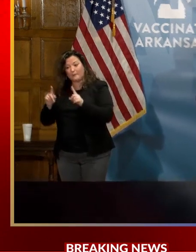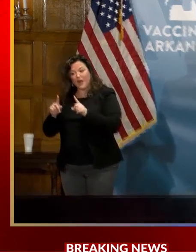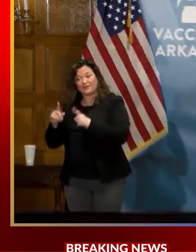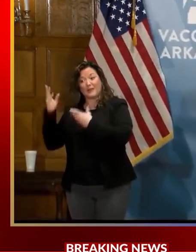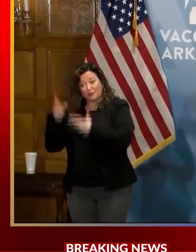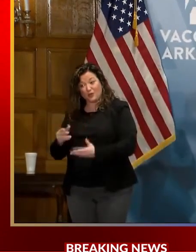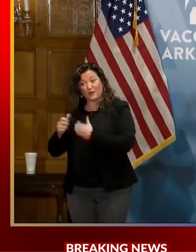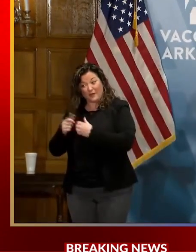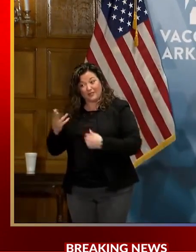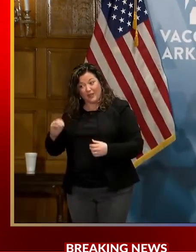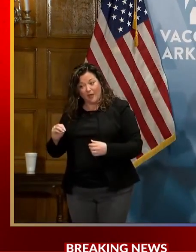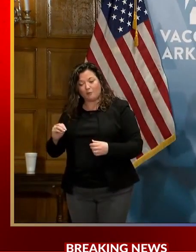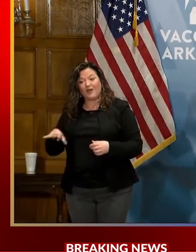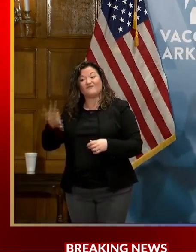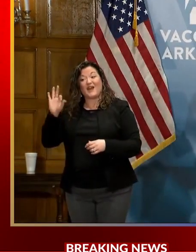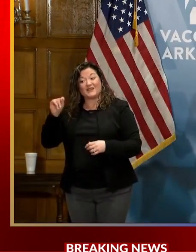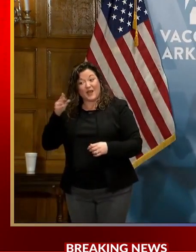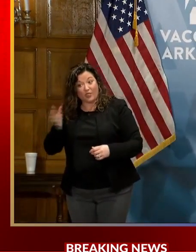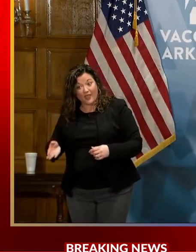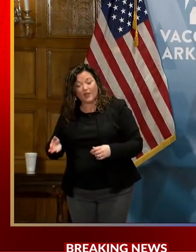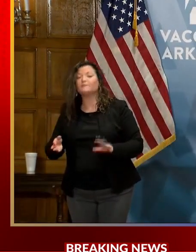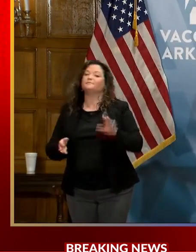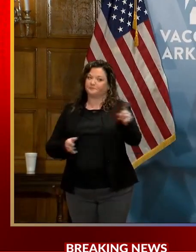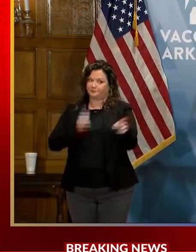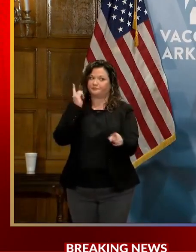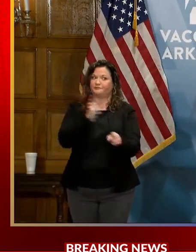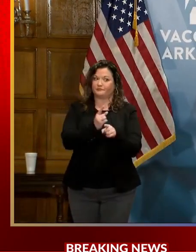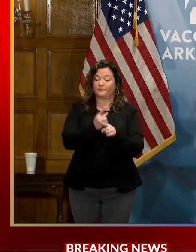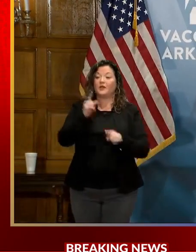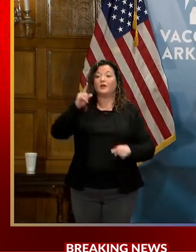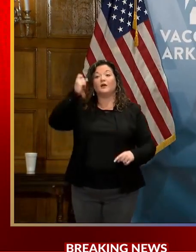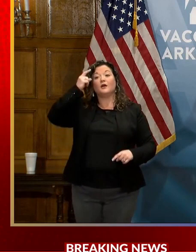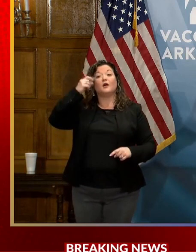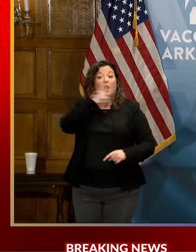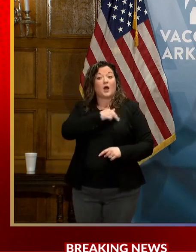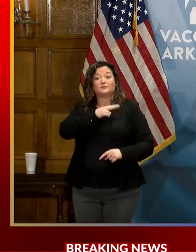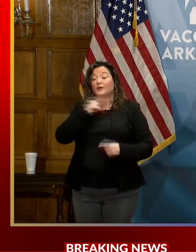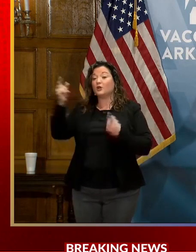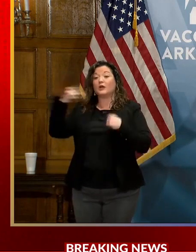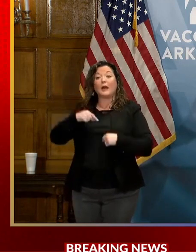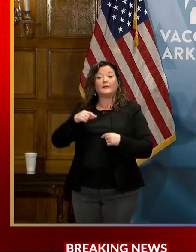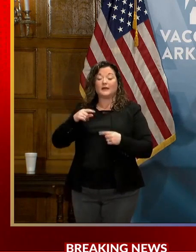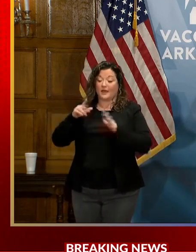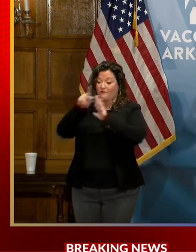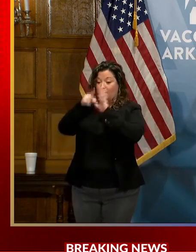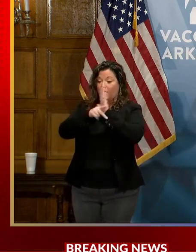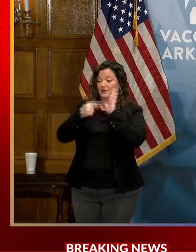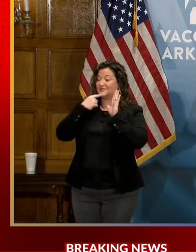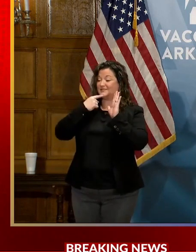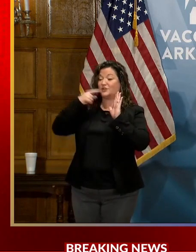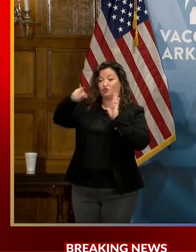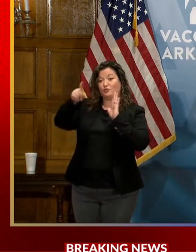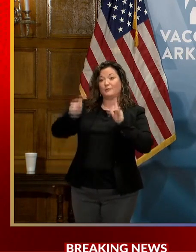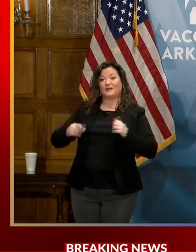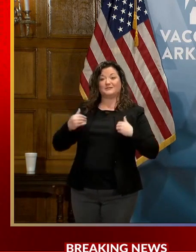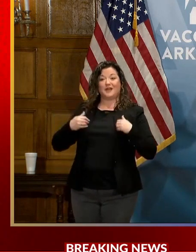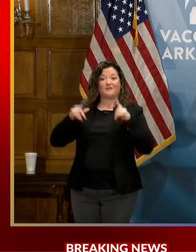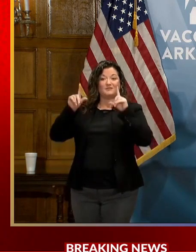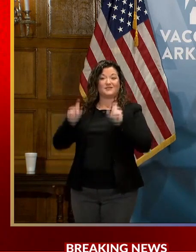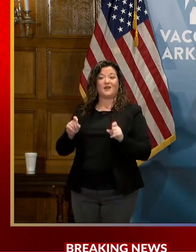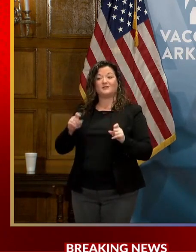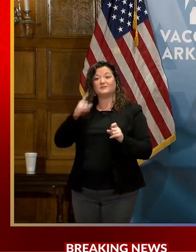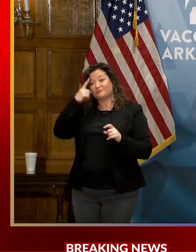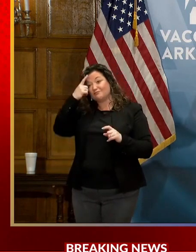that at all. And so the hospitals have a policy that if you're coming in and being admitted to the hospital, you have to be tested because they want to know